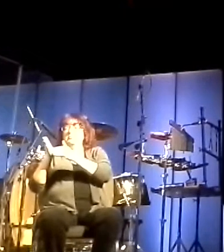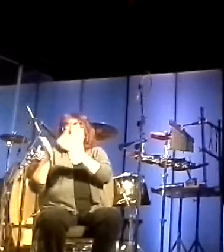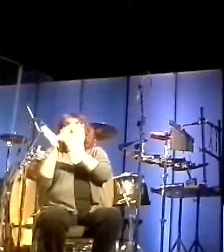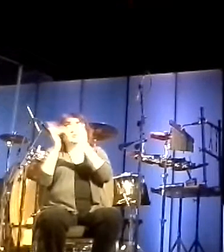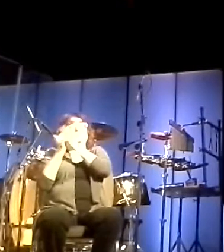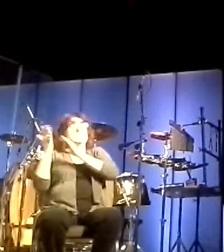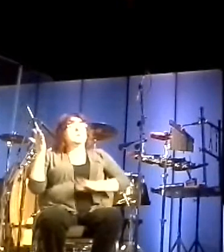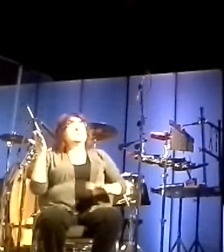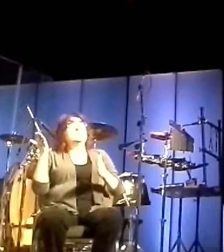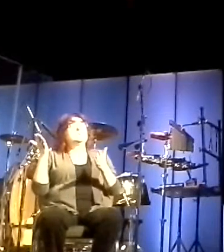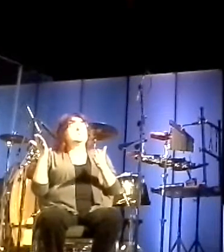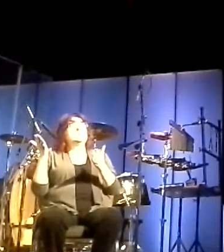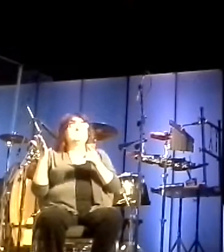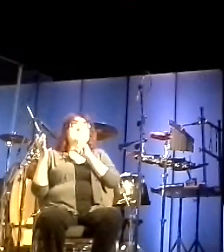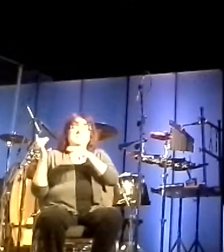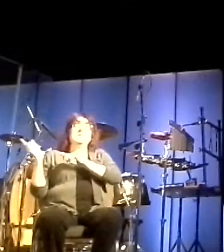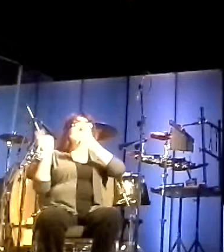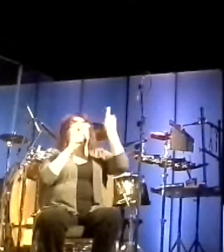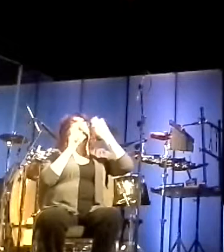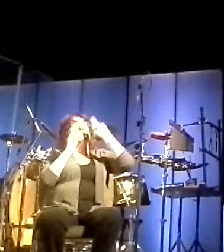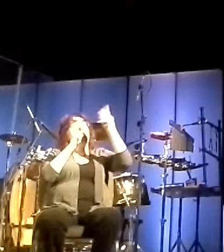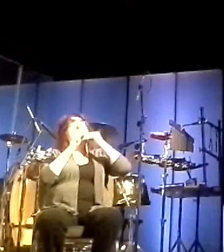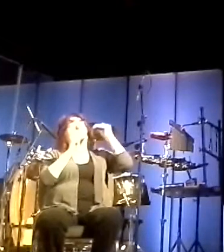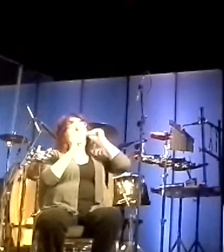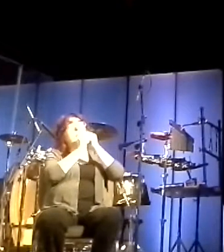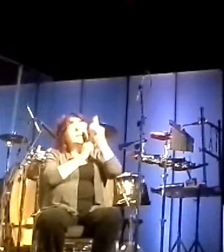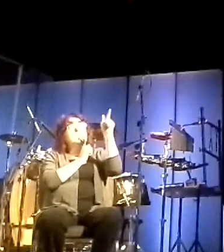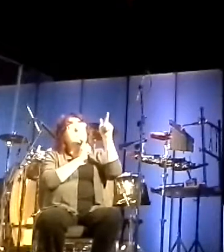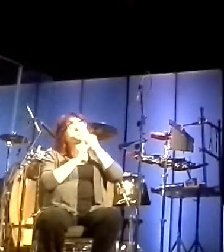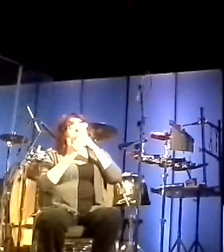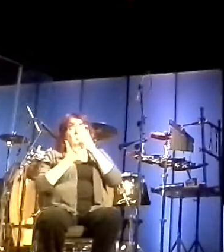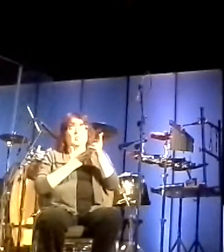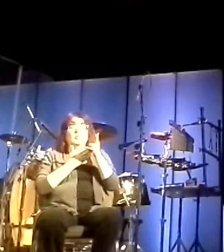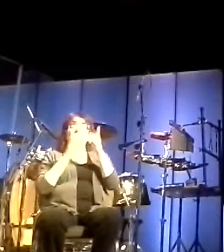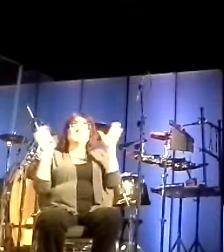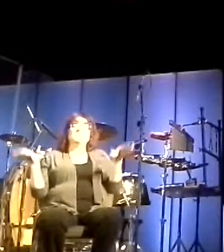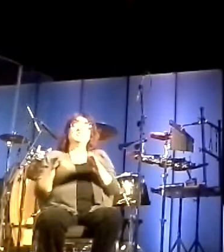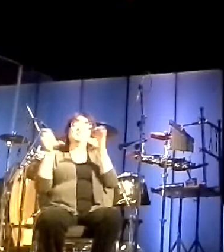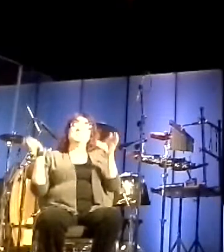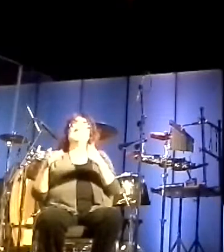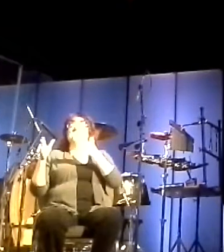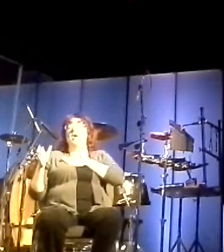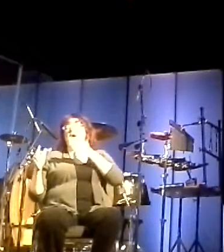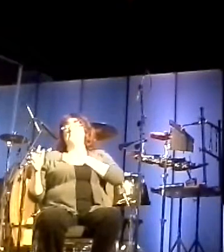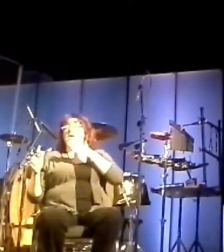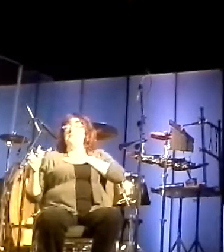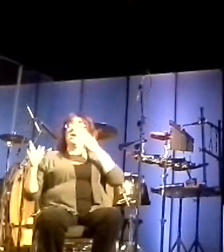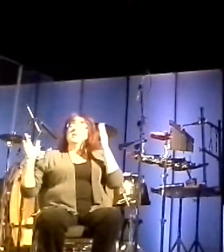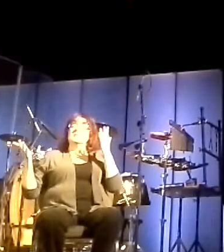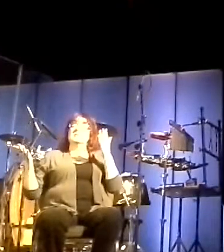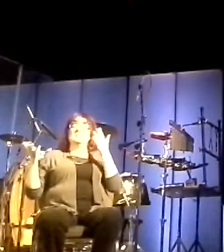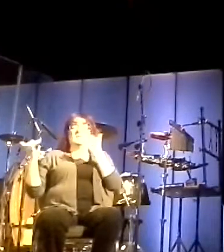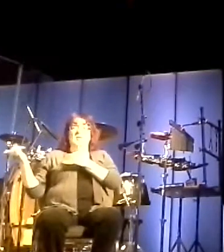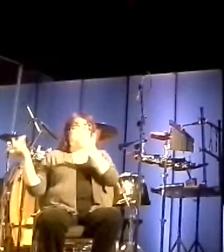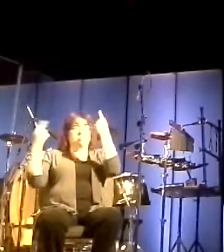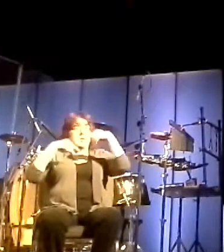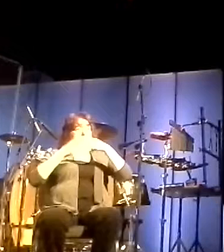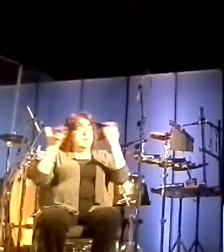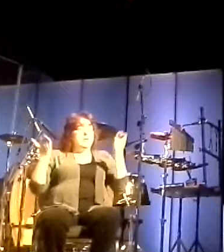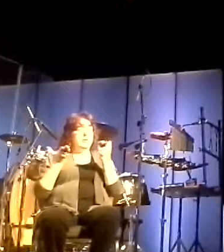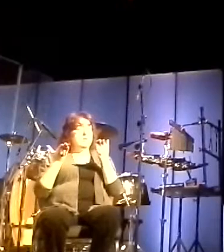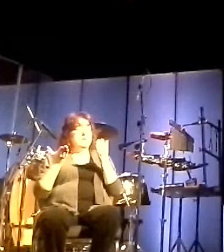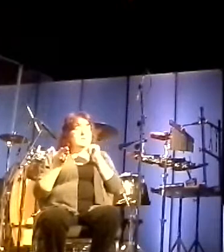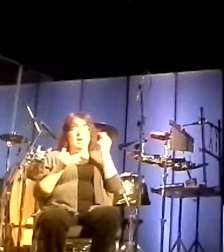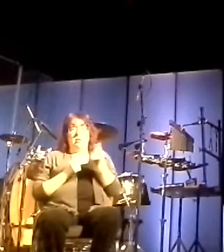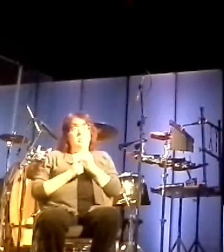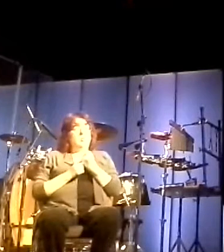Jesus Christ. So you need to come home to him. Truth is, you've been doing your own thing and going your own way. But man, here you are today. You are not